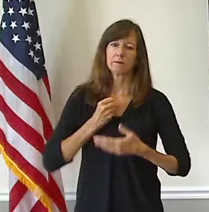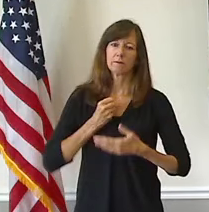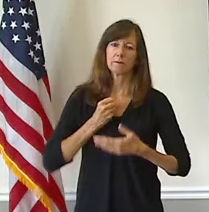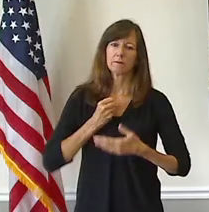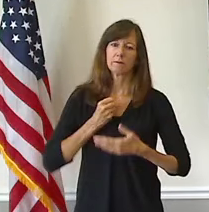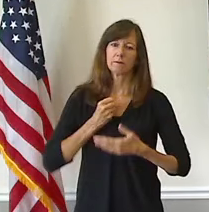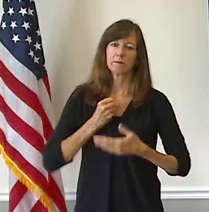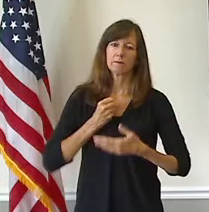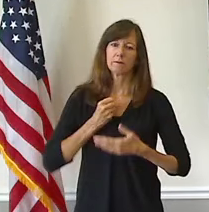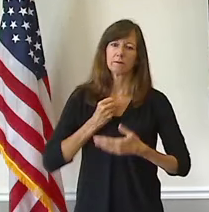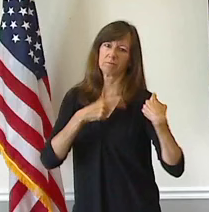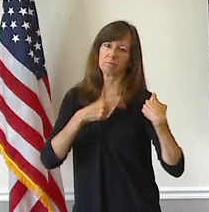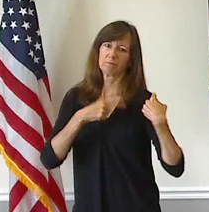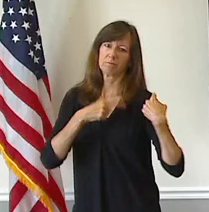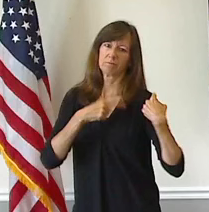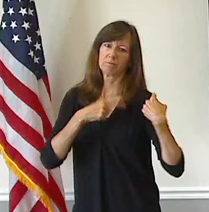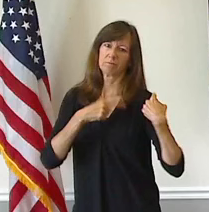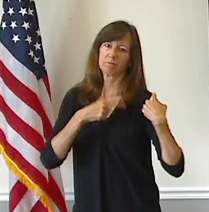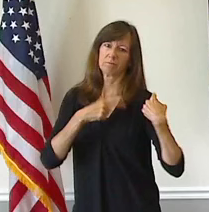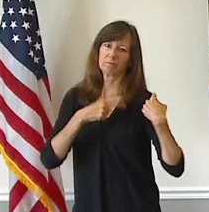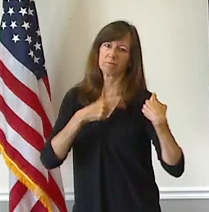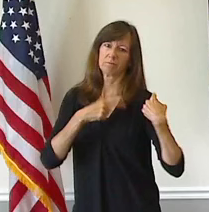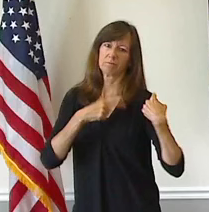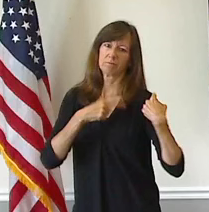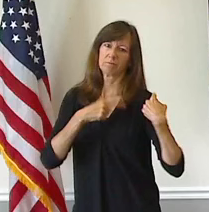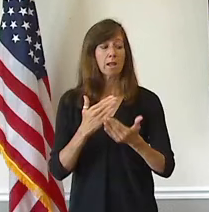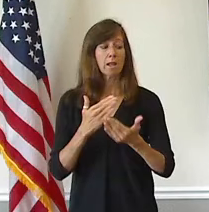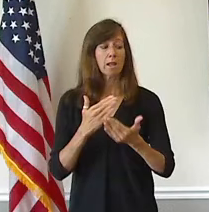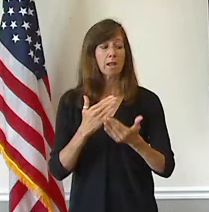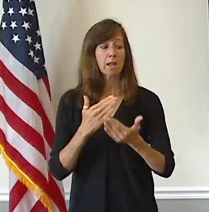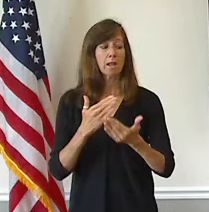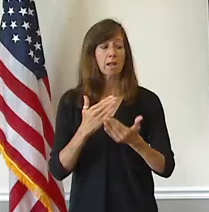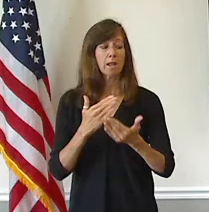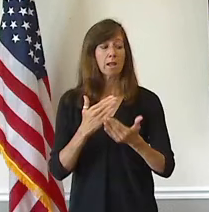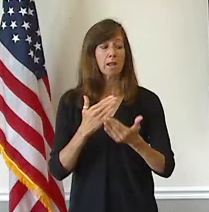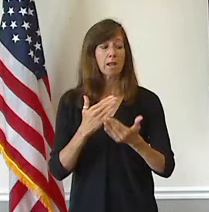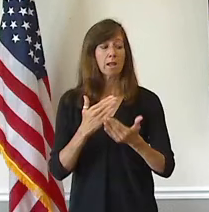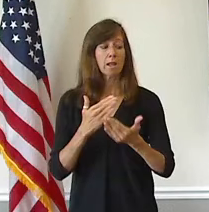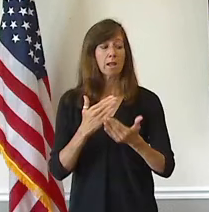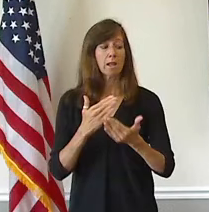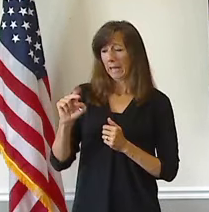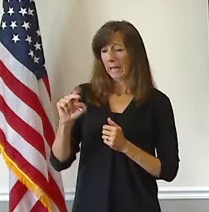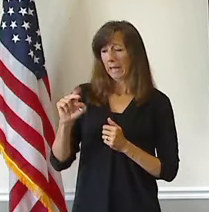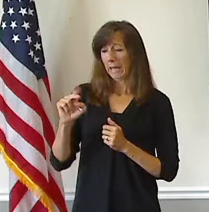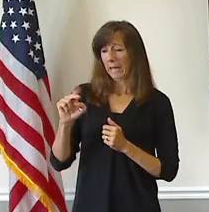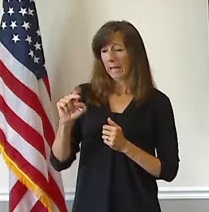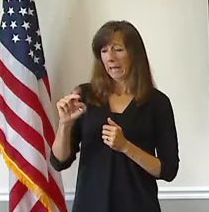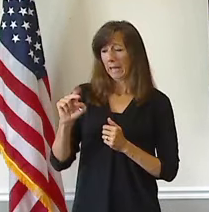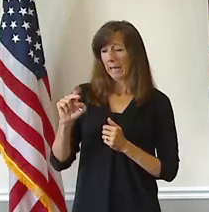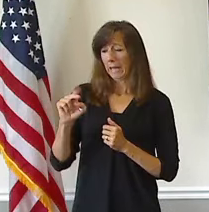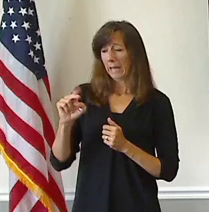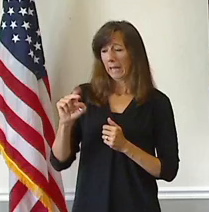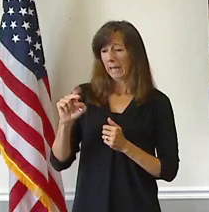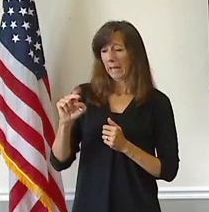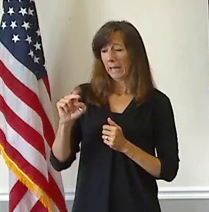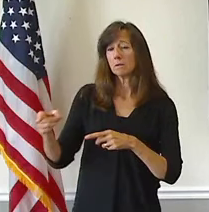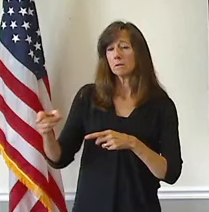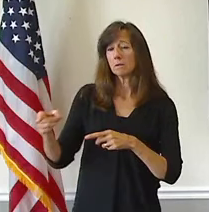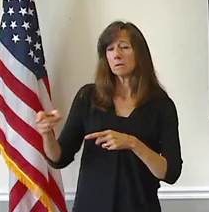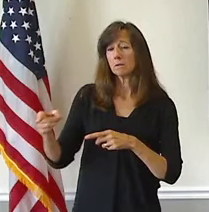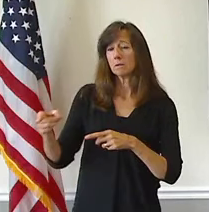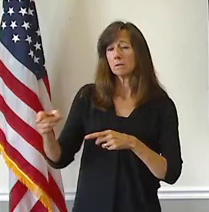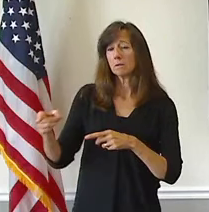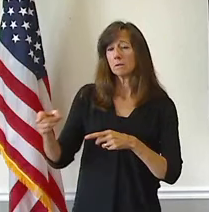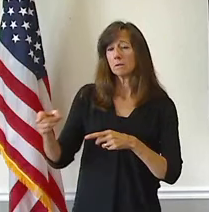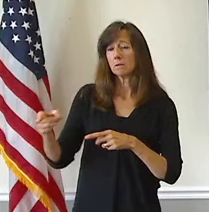all day today. This concept first, and it's up to you if you want to dive too deep into this, but we're not really –